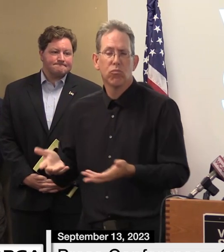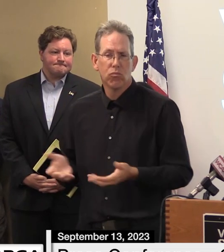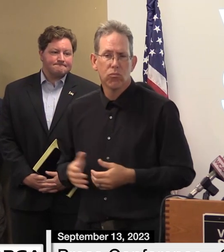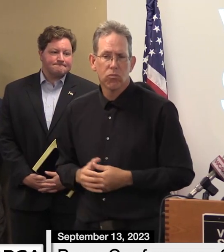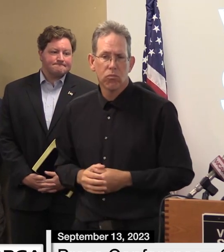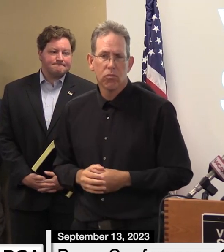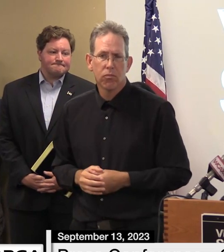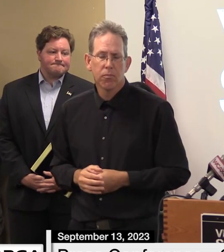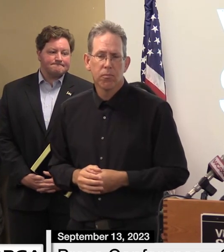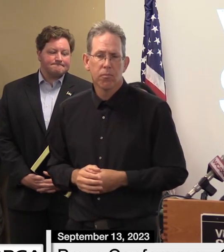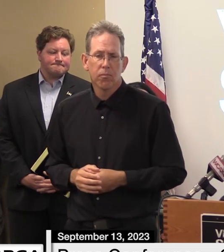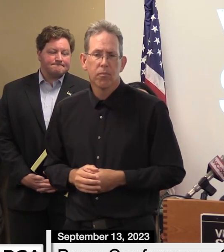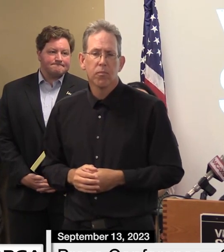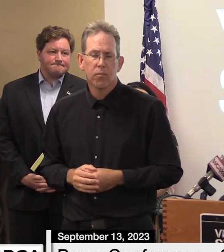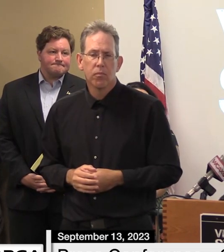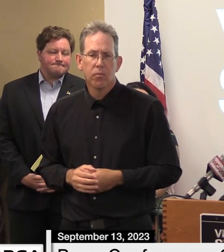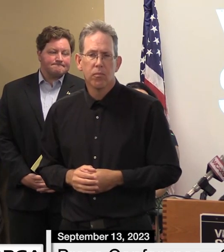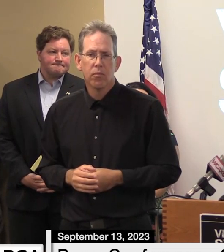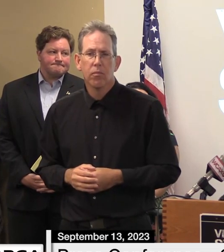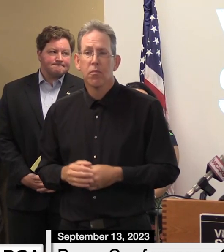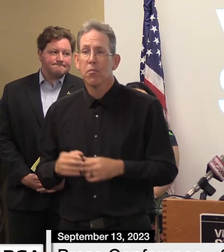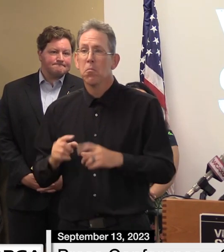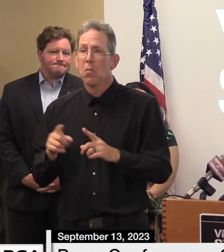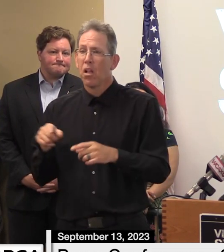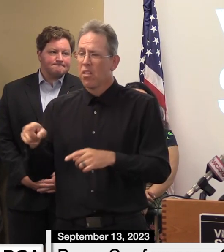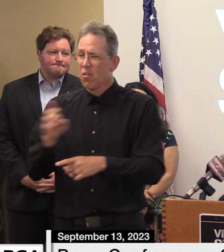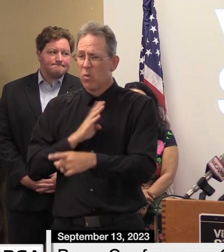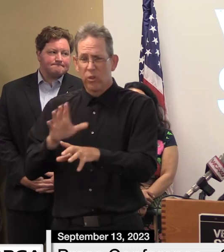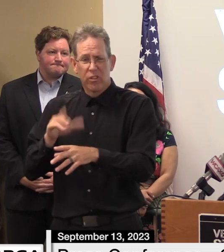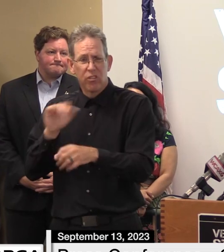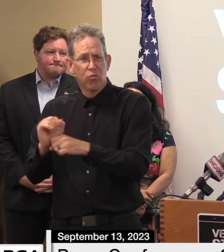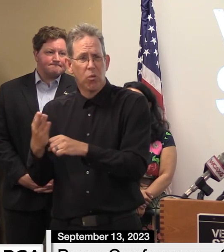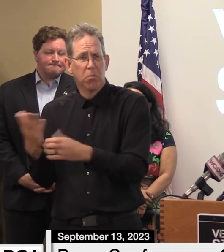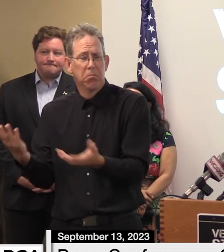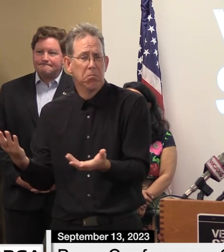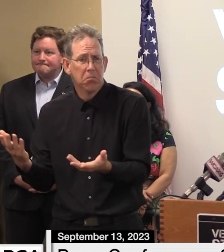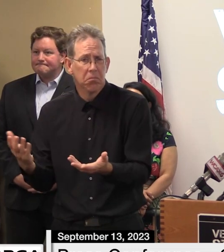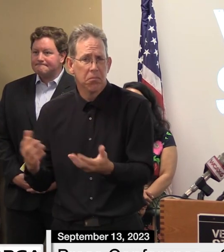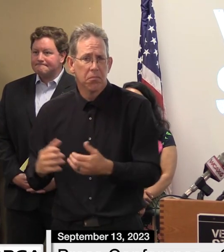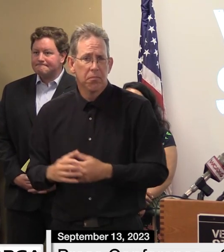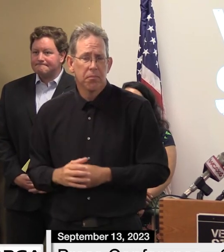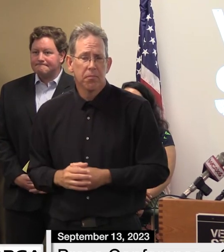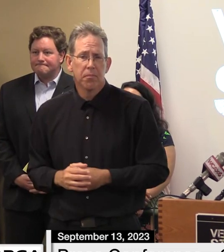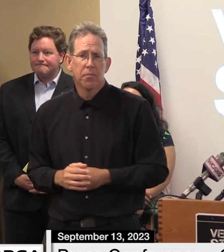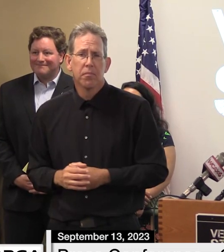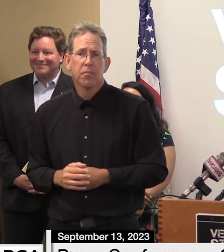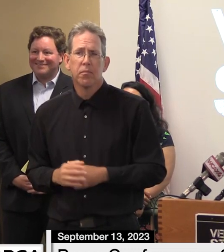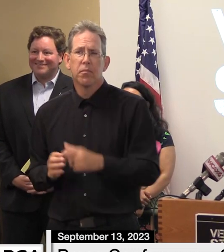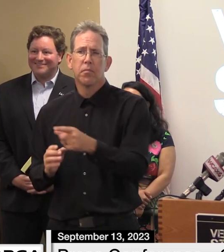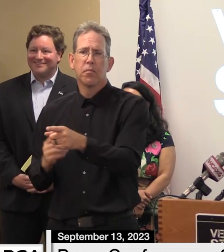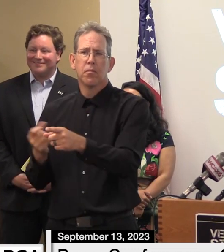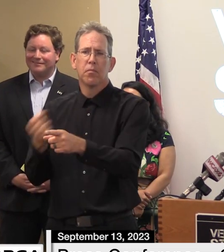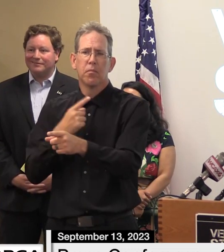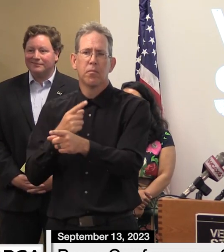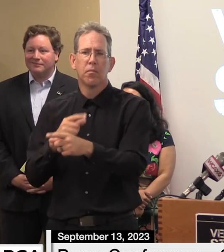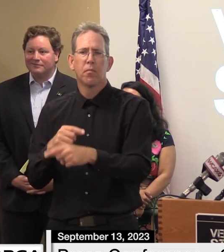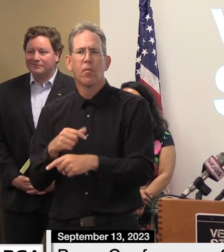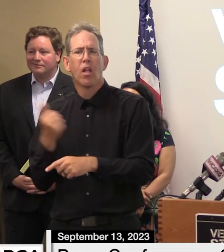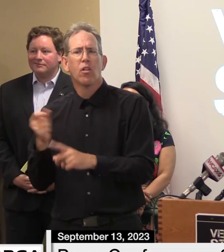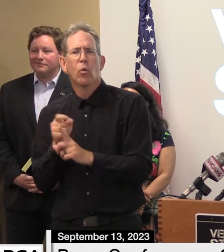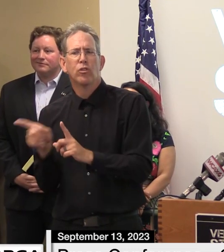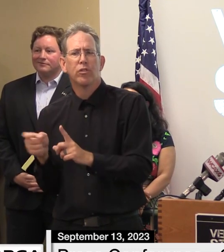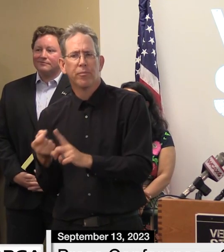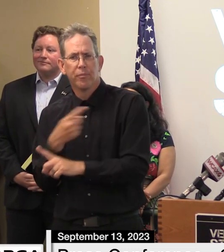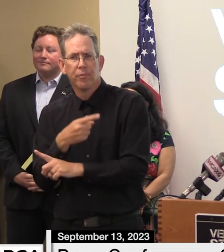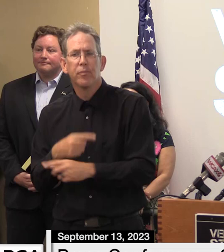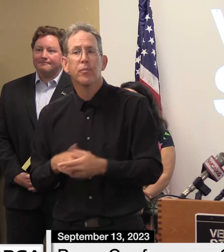vets out. But they're doing their job. And switching gears again. Across the country,